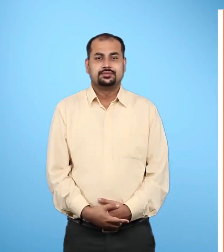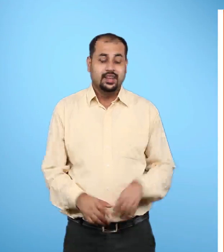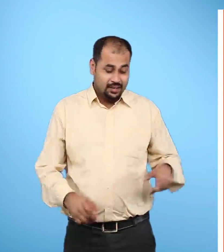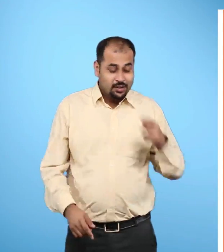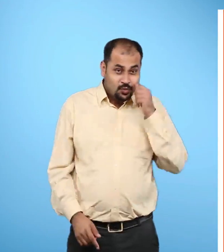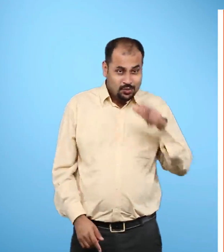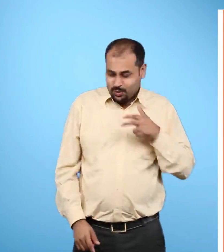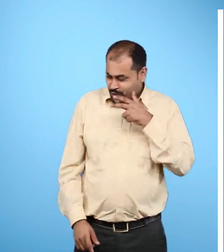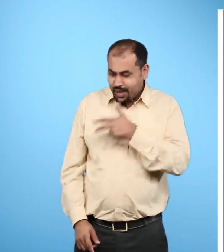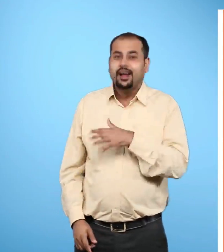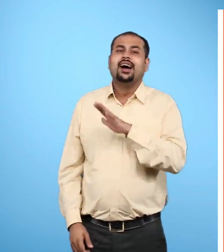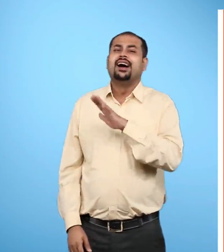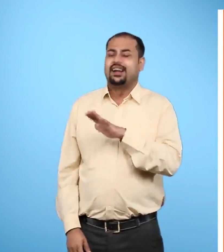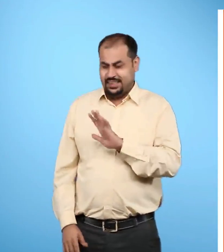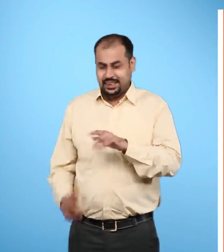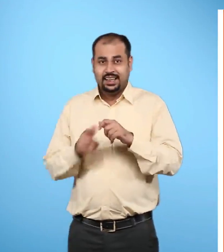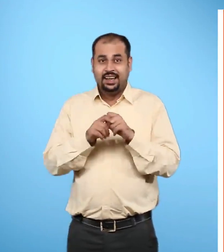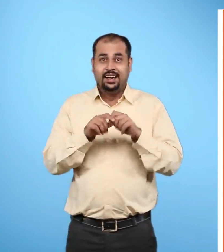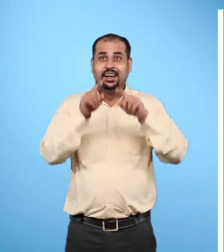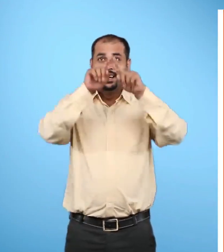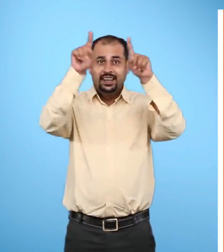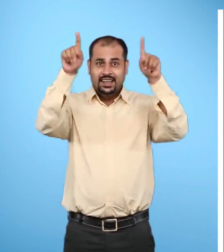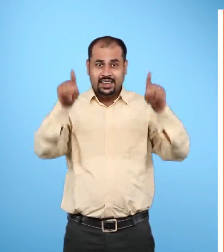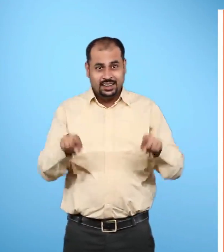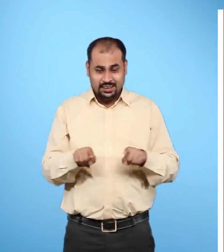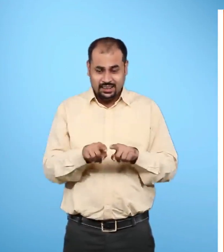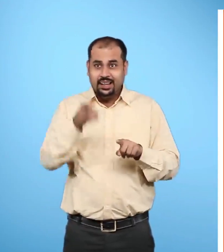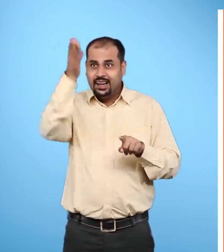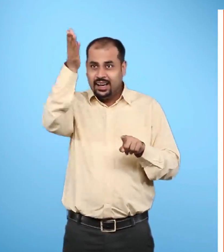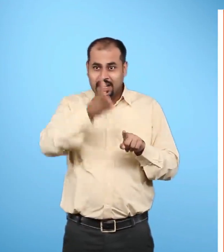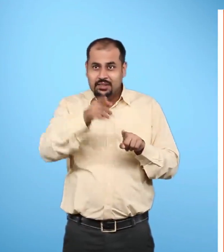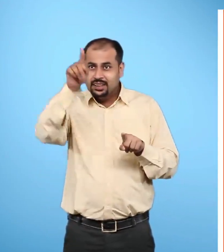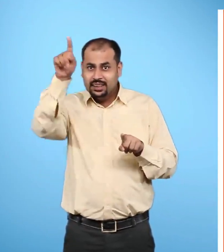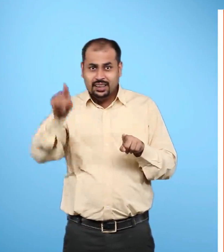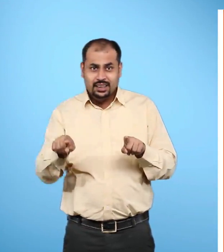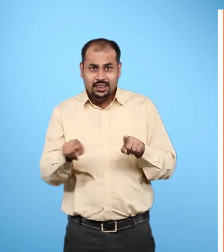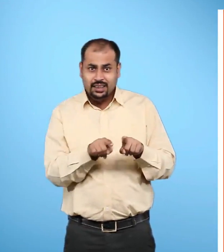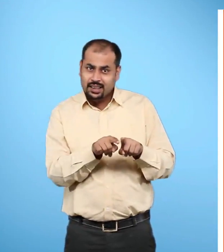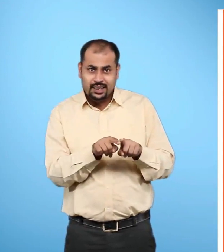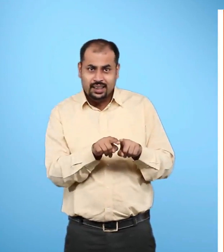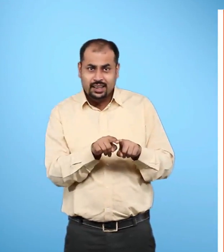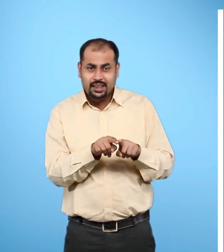The boy is telling, "The triangle is half the rectangle of area 2 square